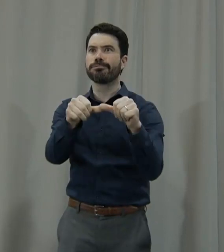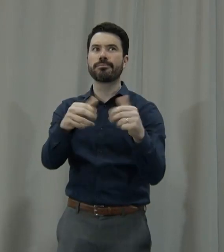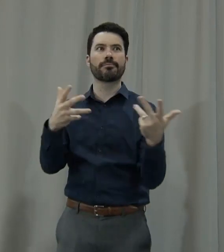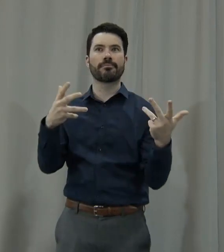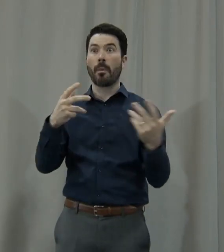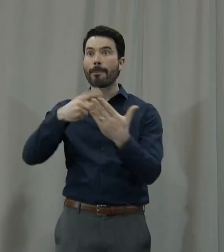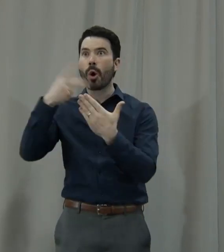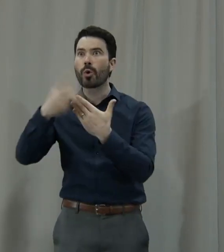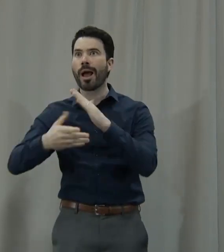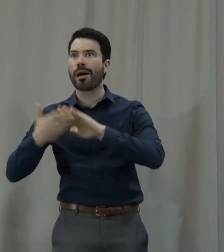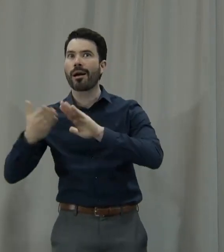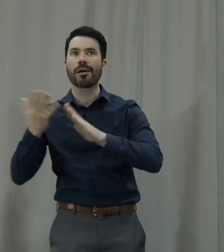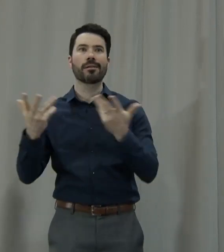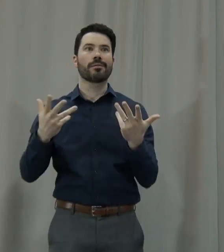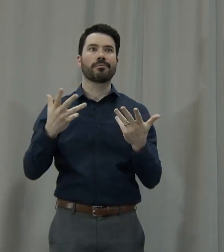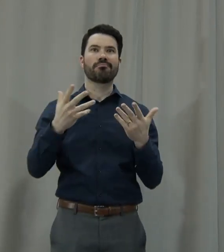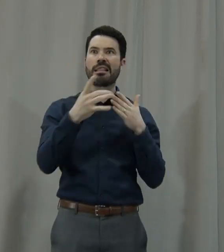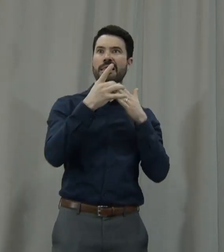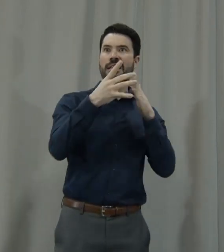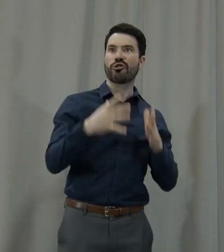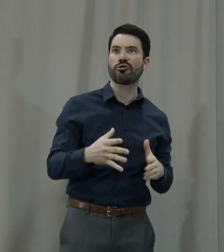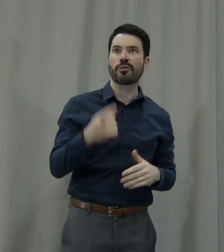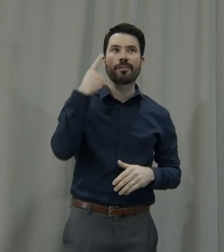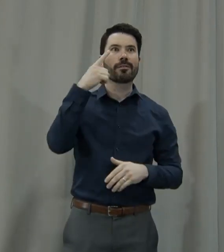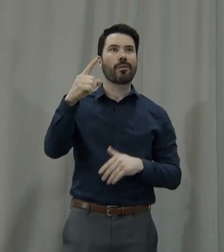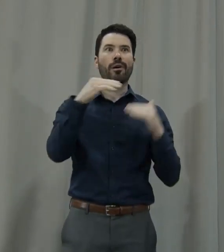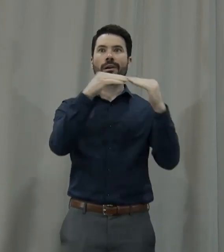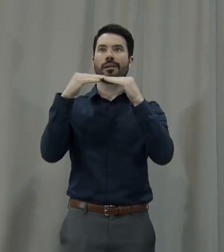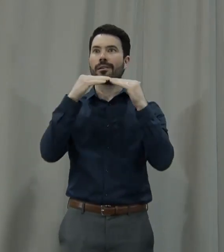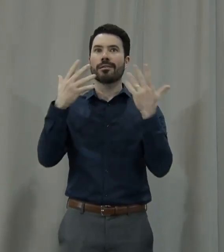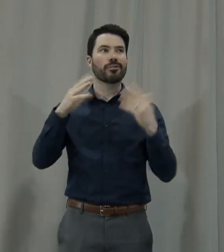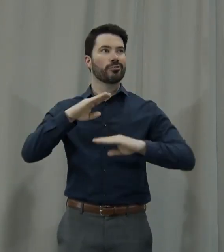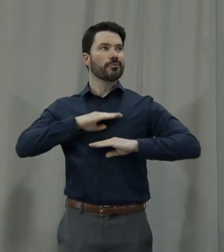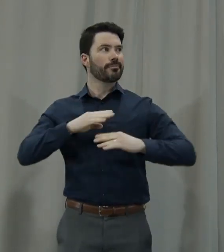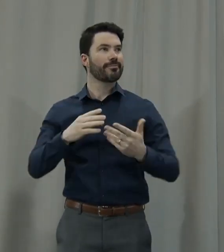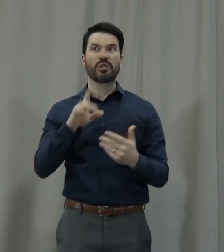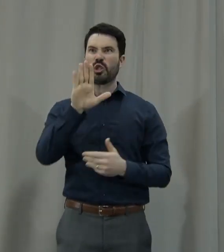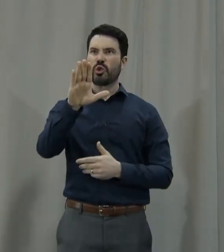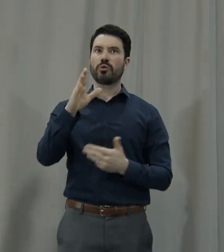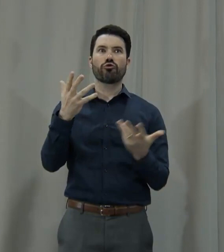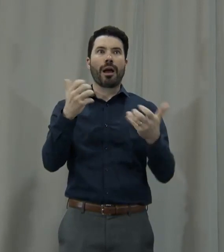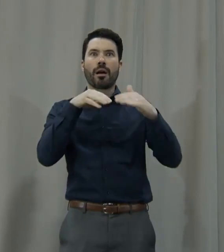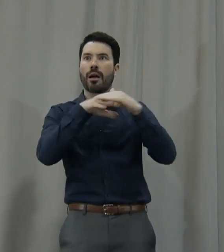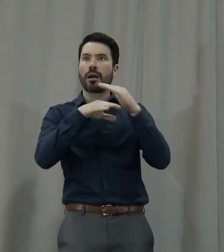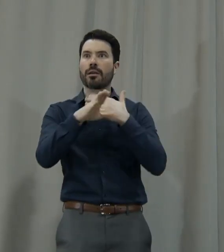leaders around social justice, for your advocacy to achieve equitable